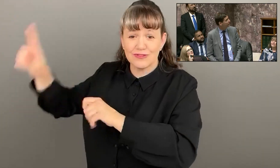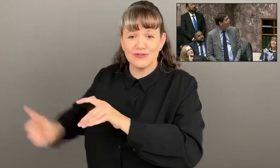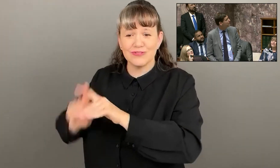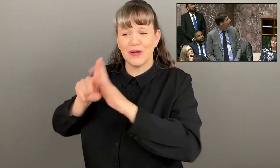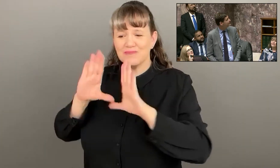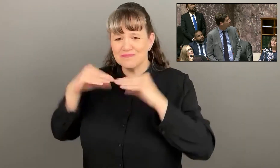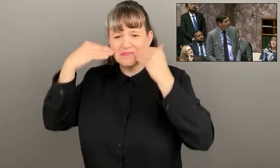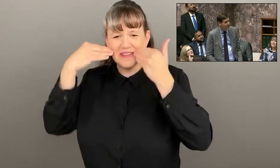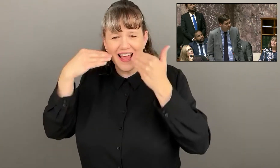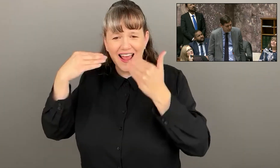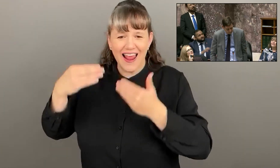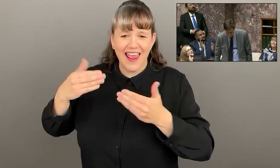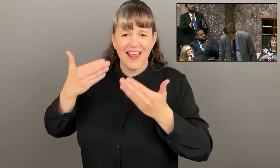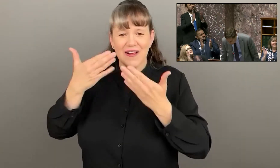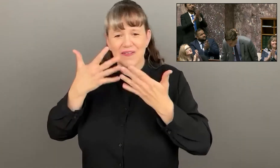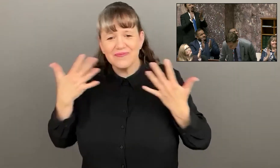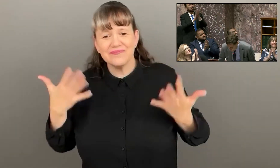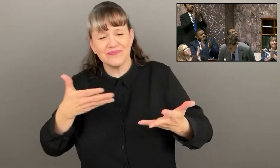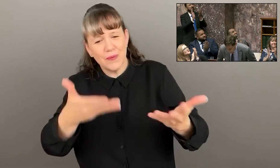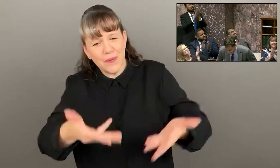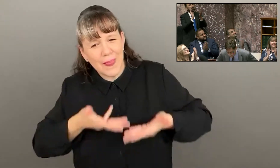them for their amazing work.